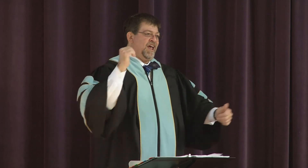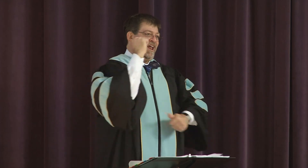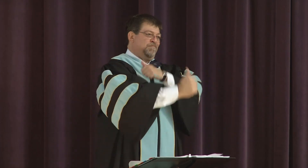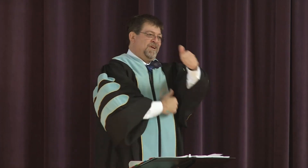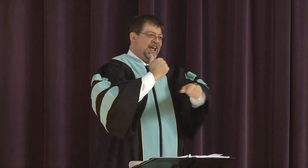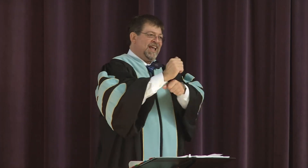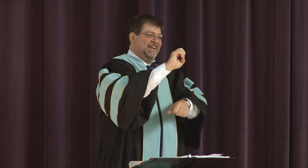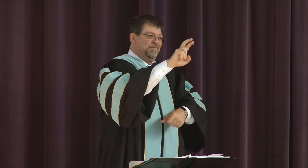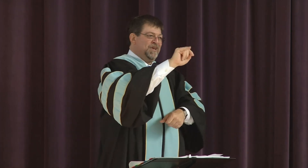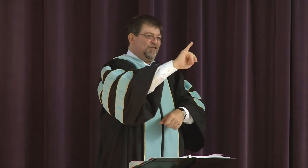Alumni Emeriti Club.